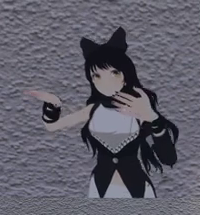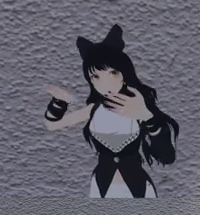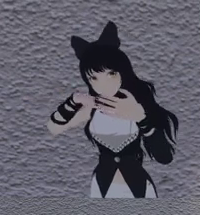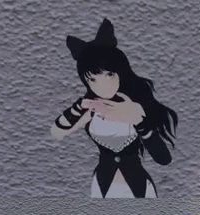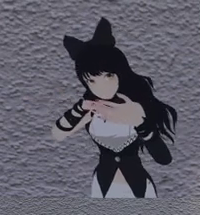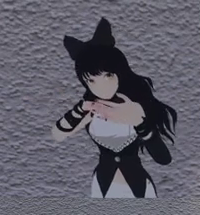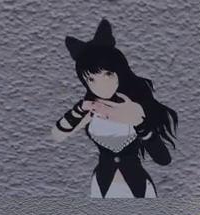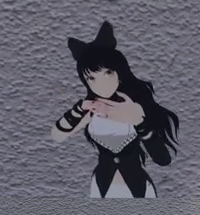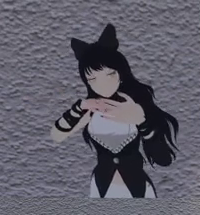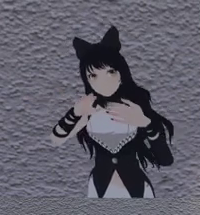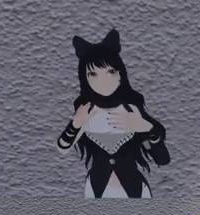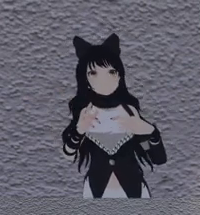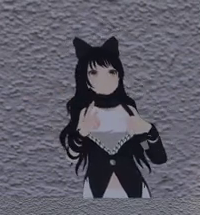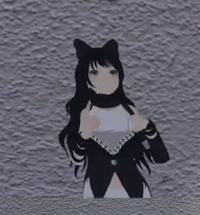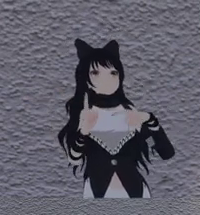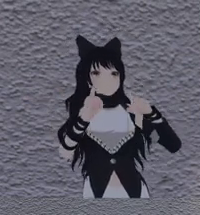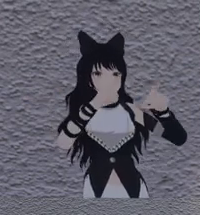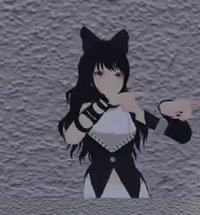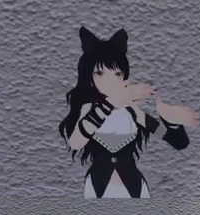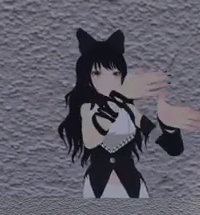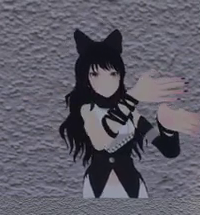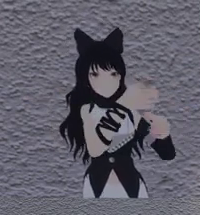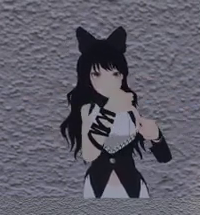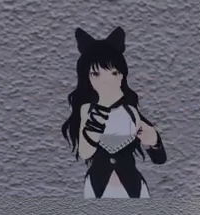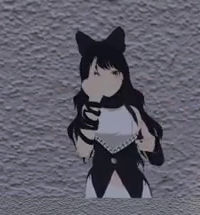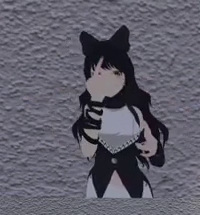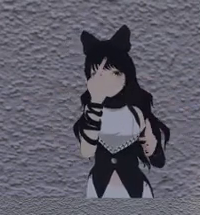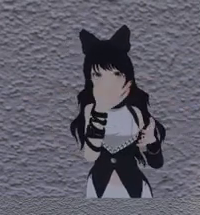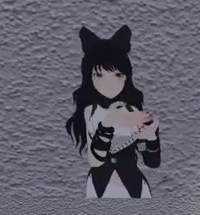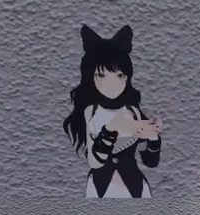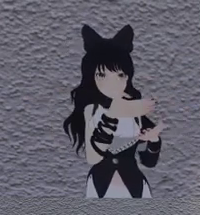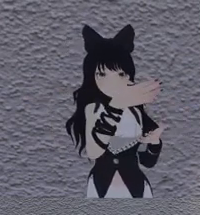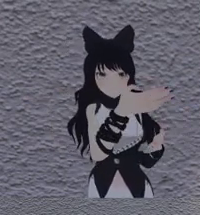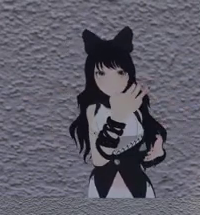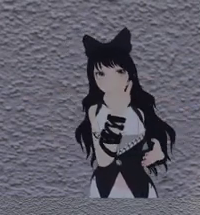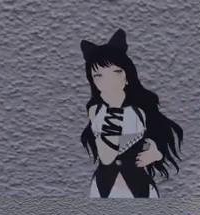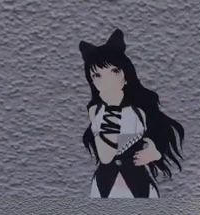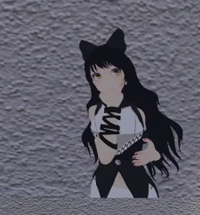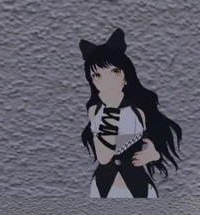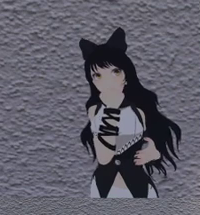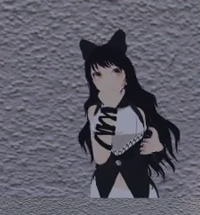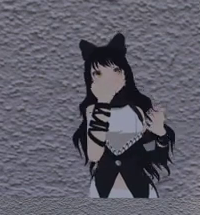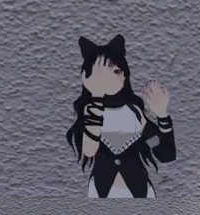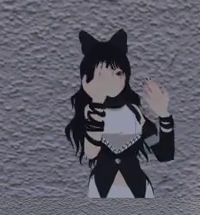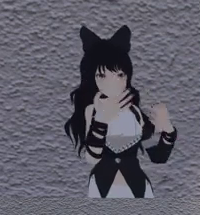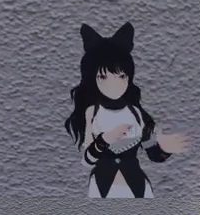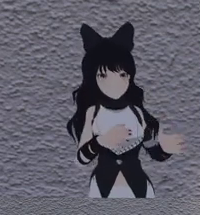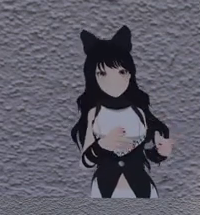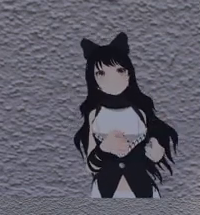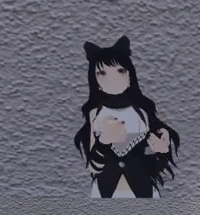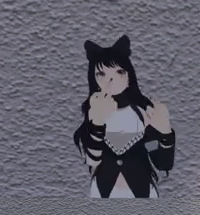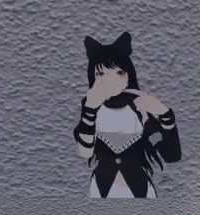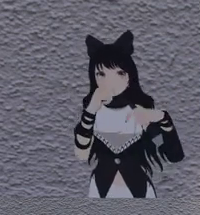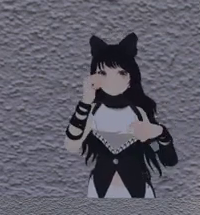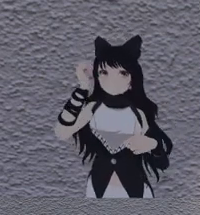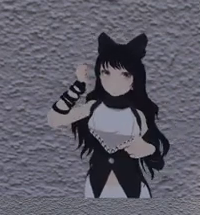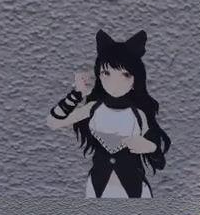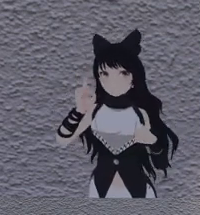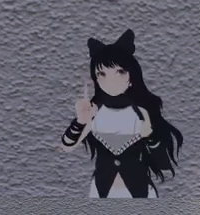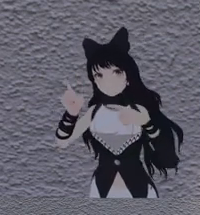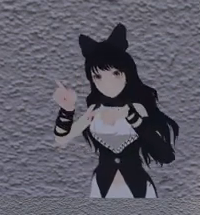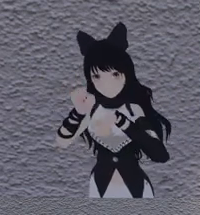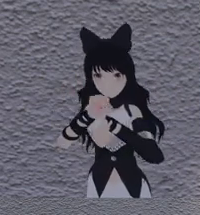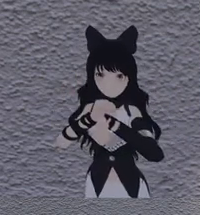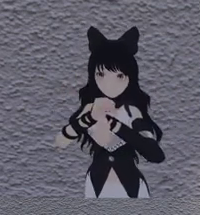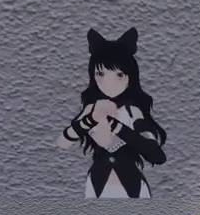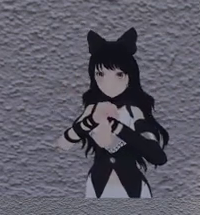hey, it's break time. I need a break. I need to go get some food or buy some food. And